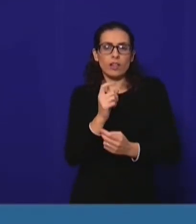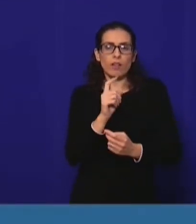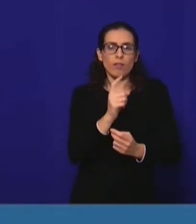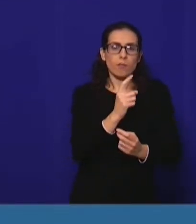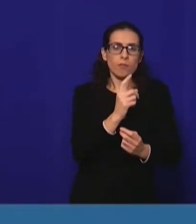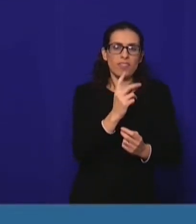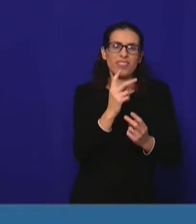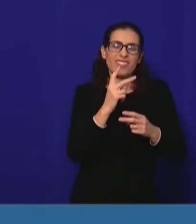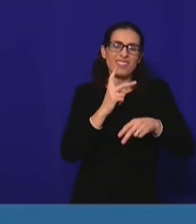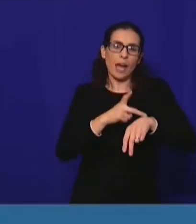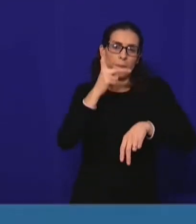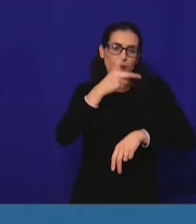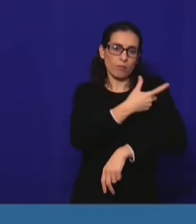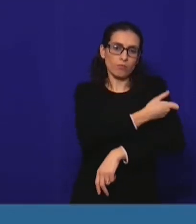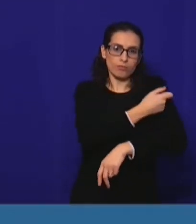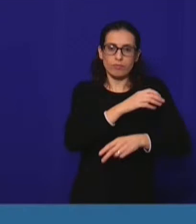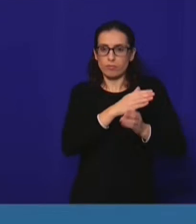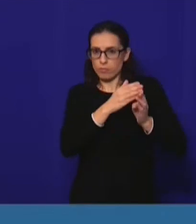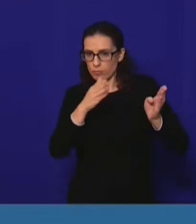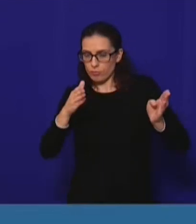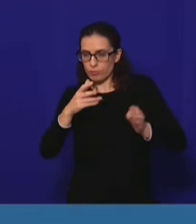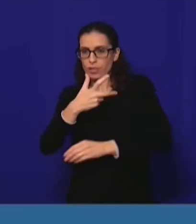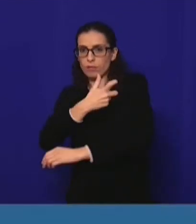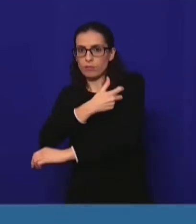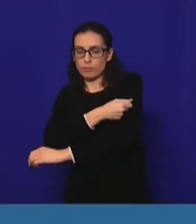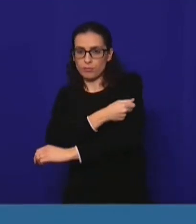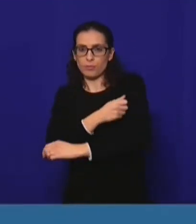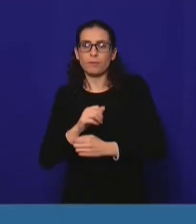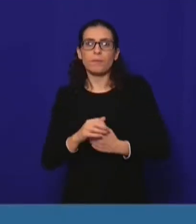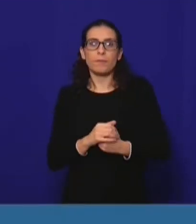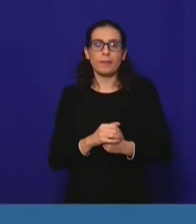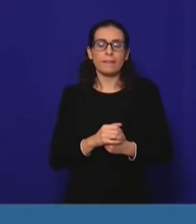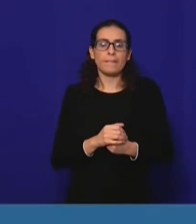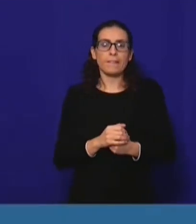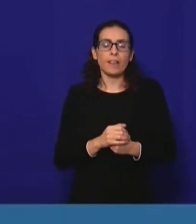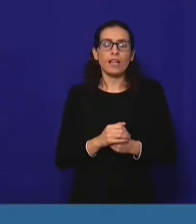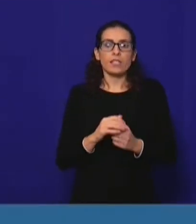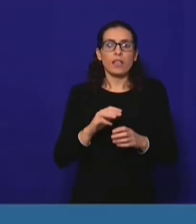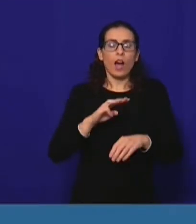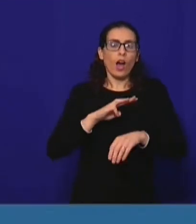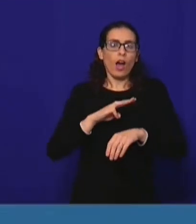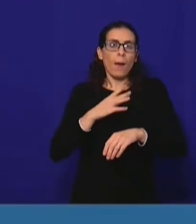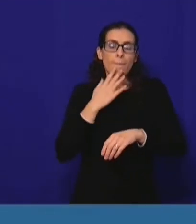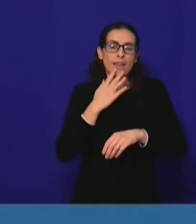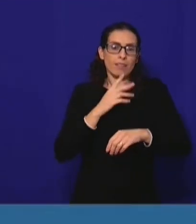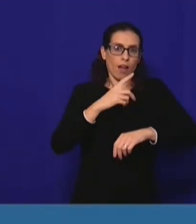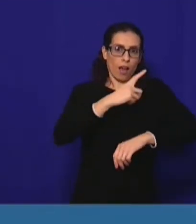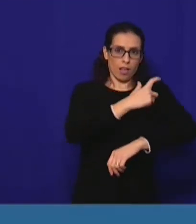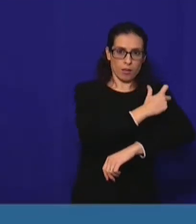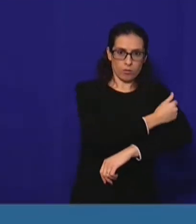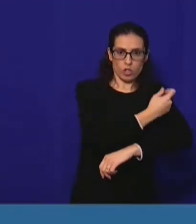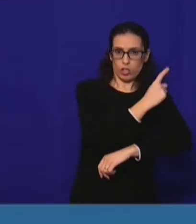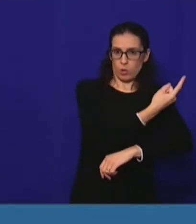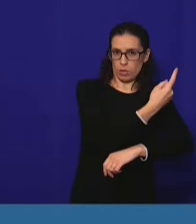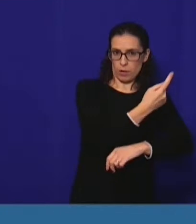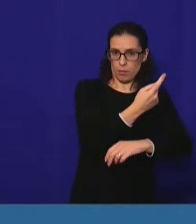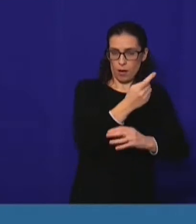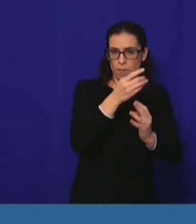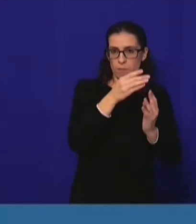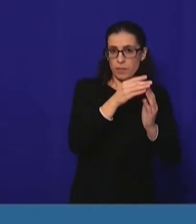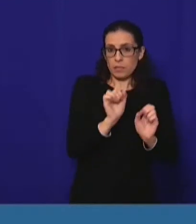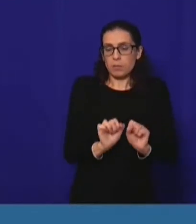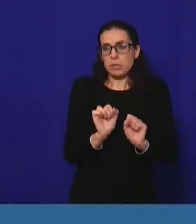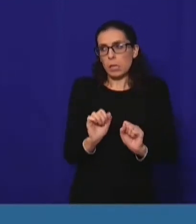l-ewwel u t-tieni waħda fin-nofs. Jista' il-persuna jaqbdu l-virus xorta? U t-tielet mistoqsija, min jieħu